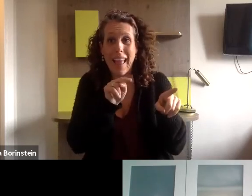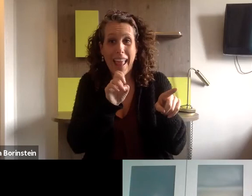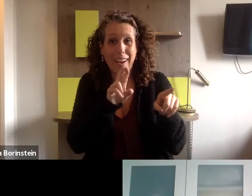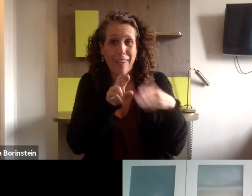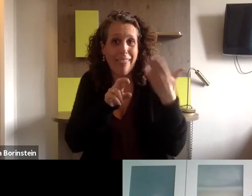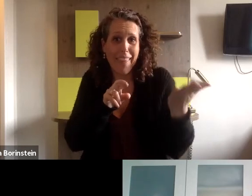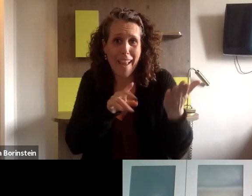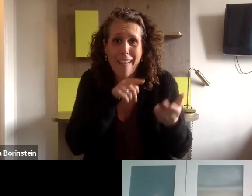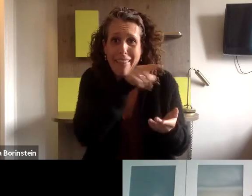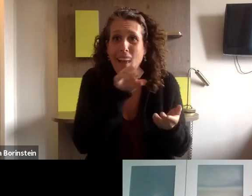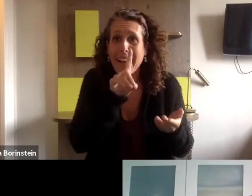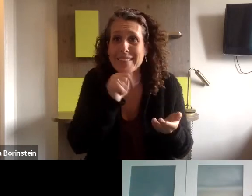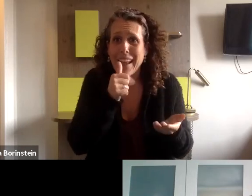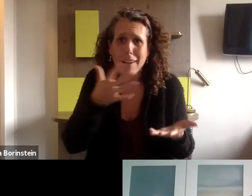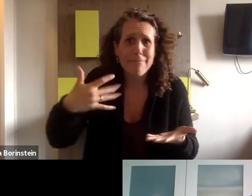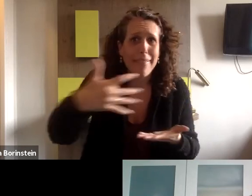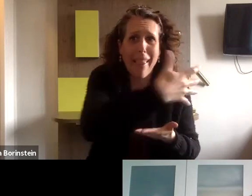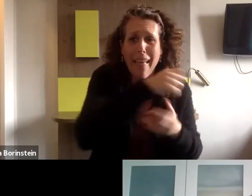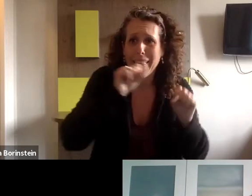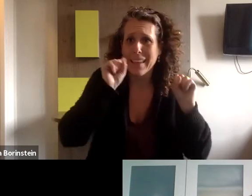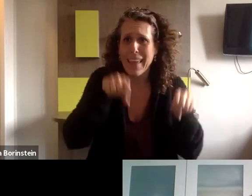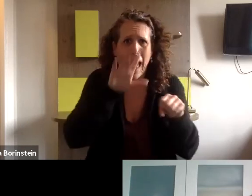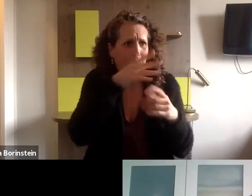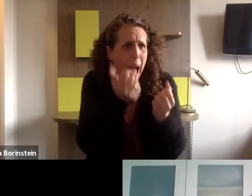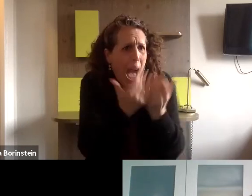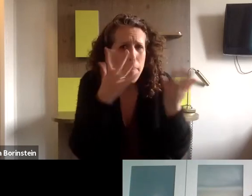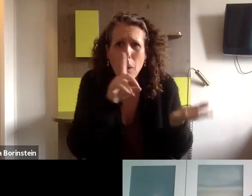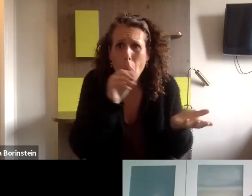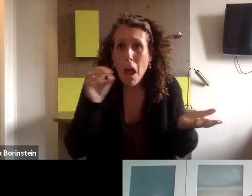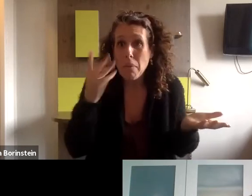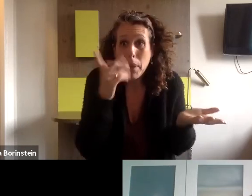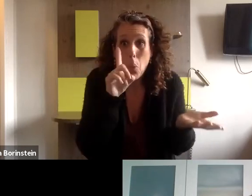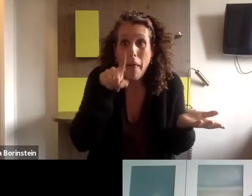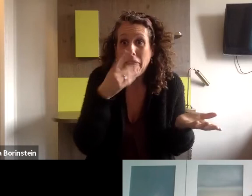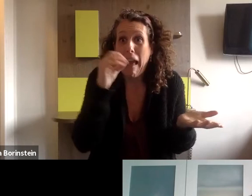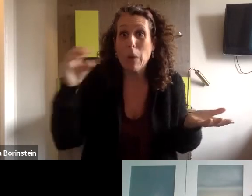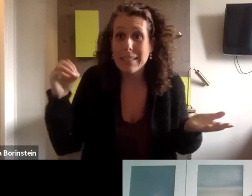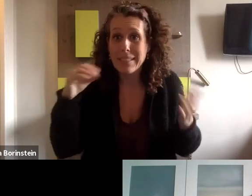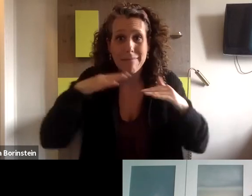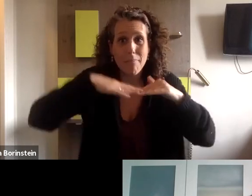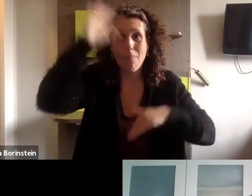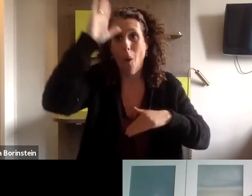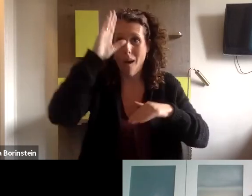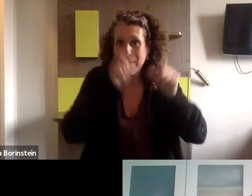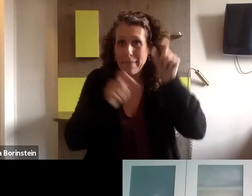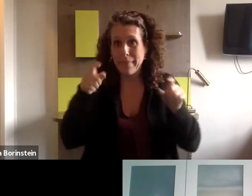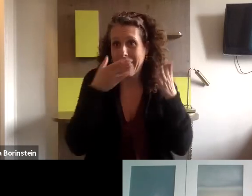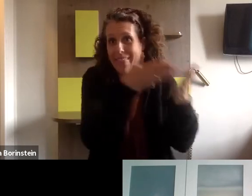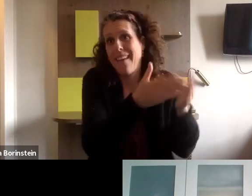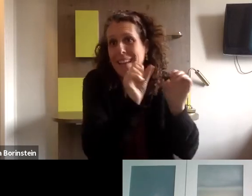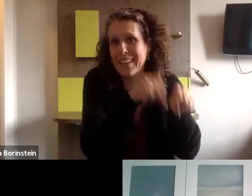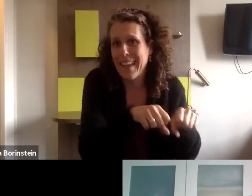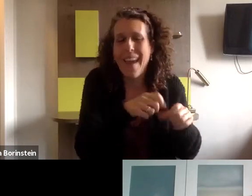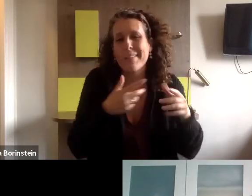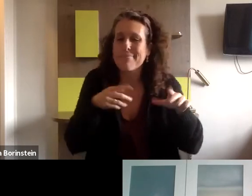have data from, I don't know how many hundred or even 1,000 kids, which is a totally different issue, right?